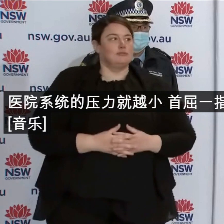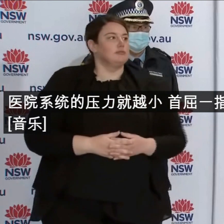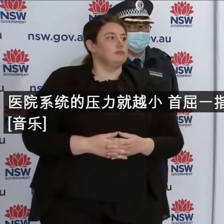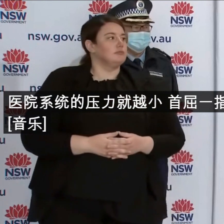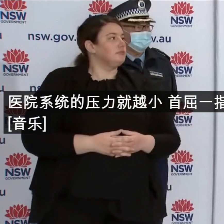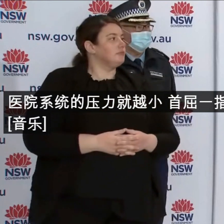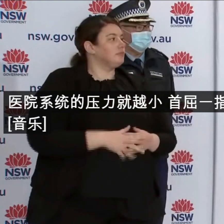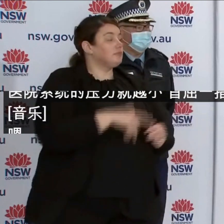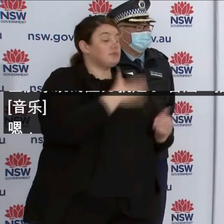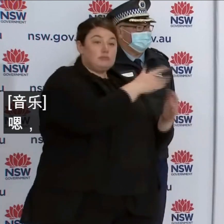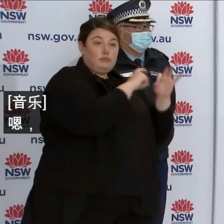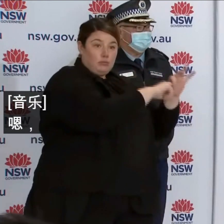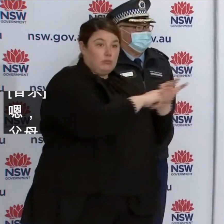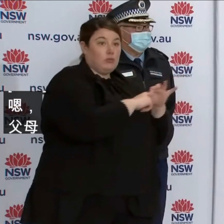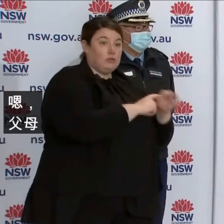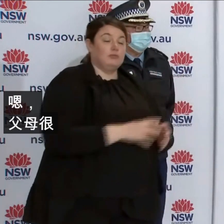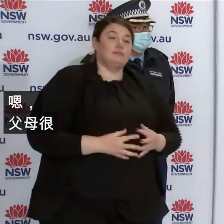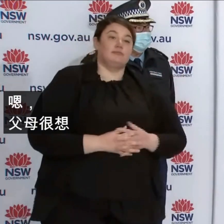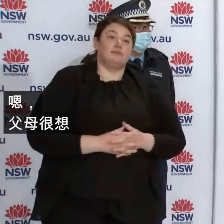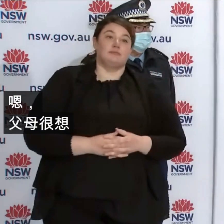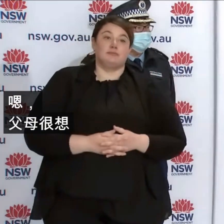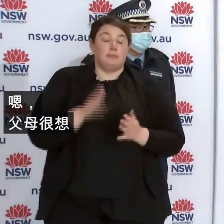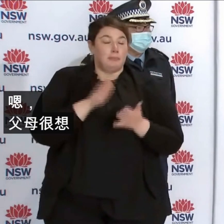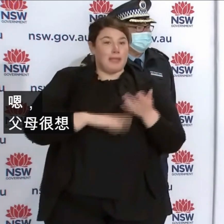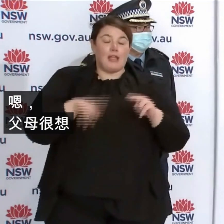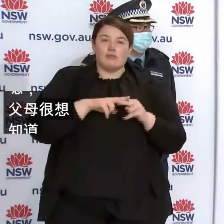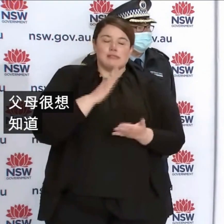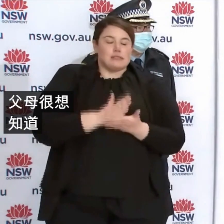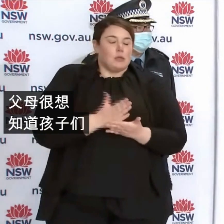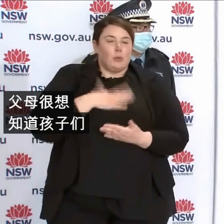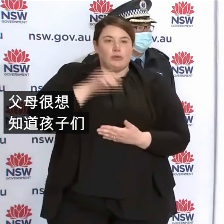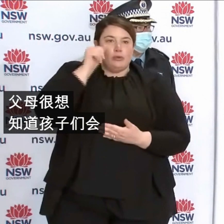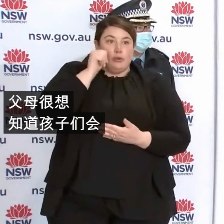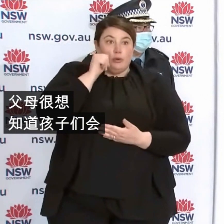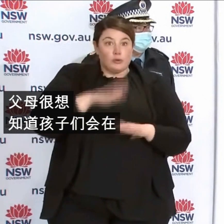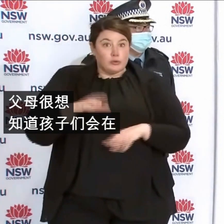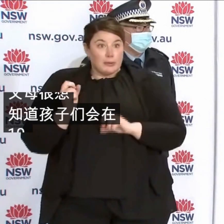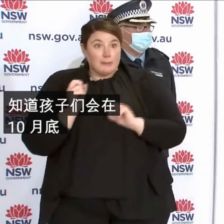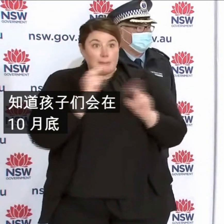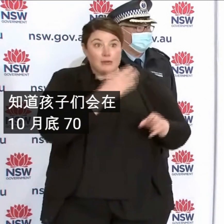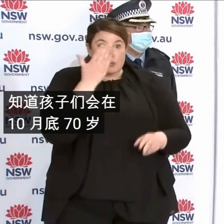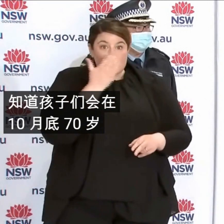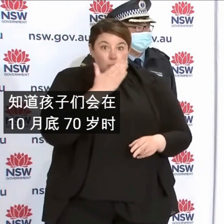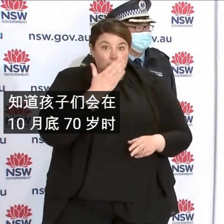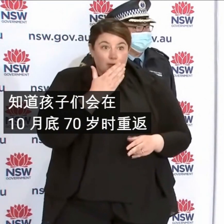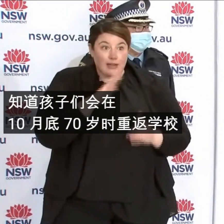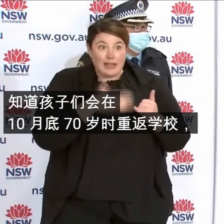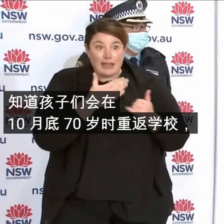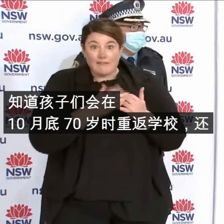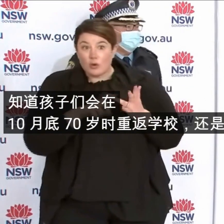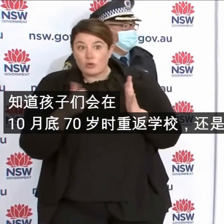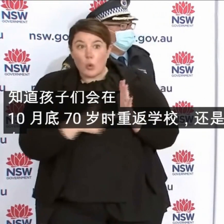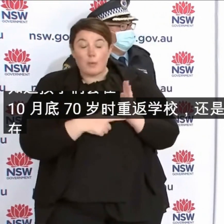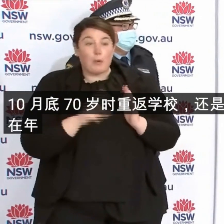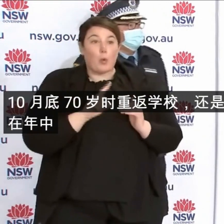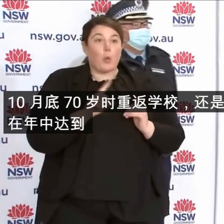thank you. Premier, parents would love to know, are kids going to be back in school at 70% at the end of October,